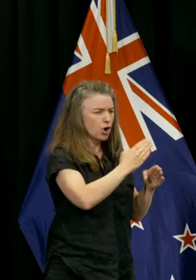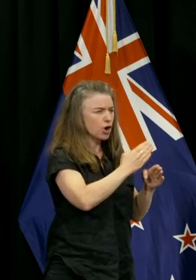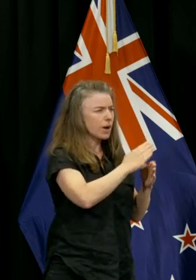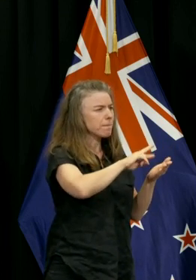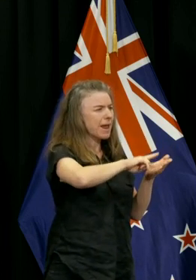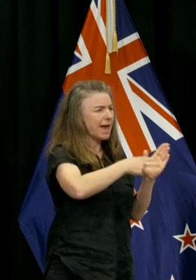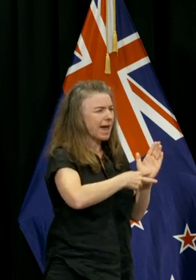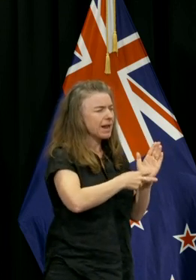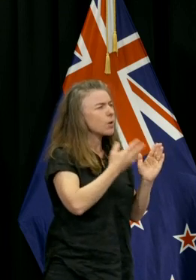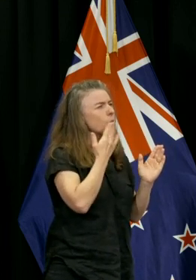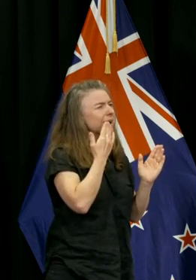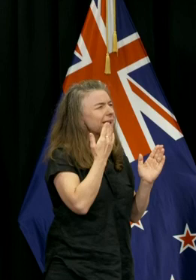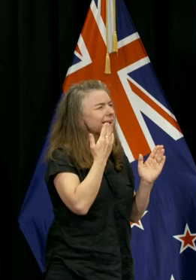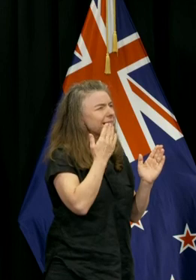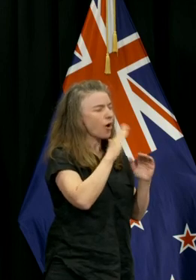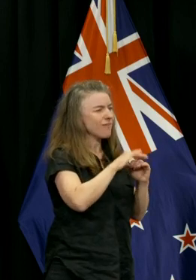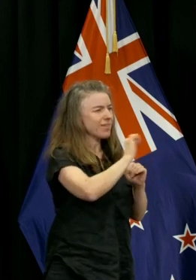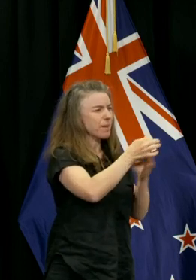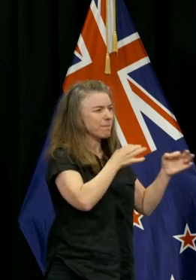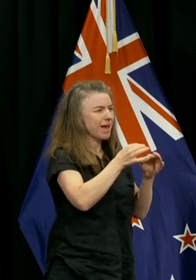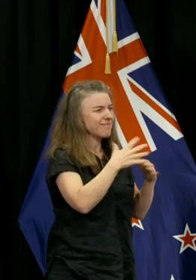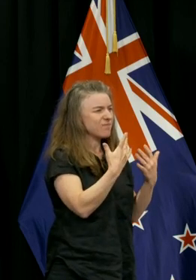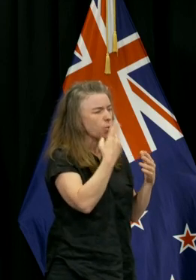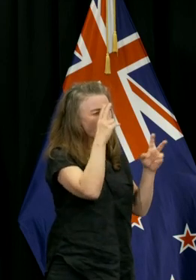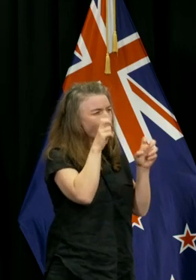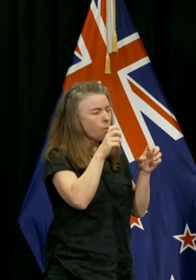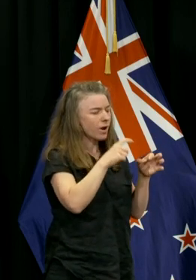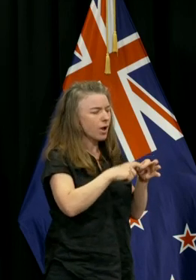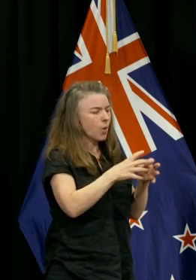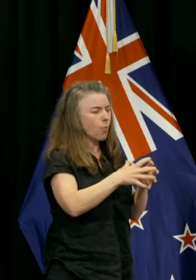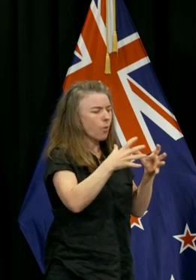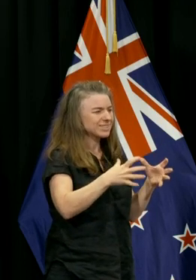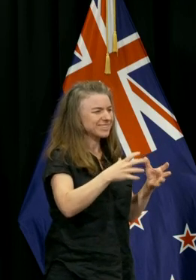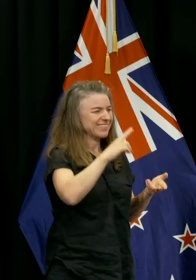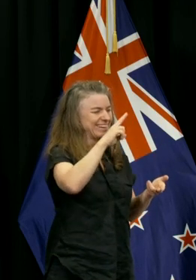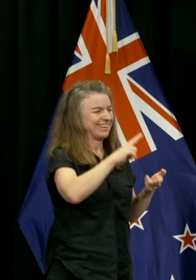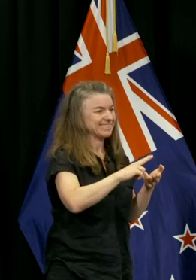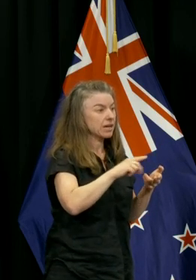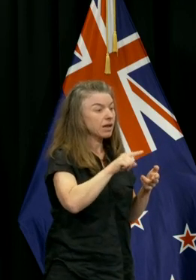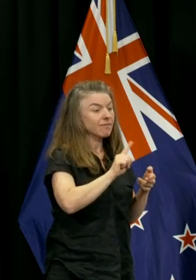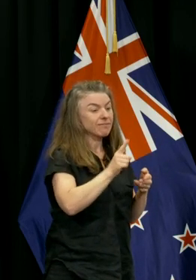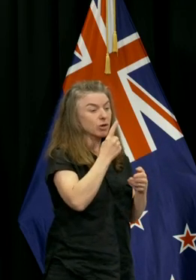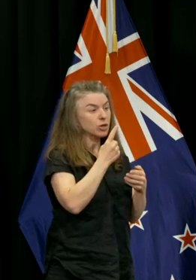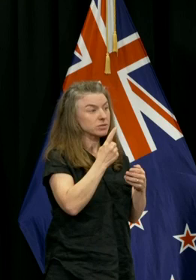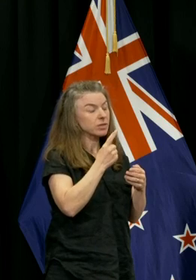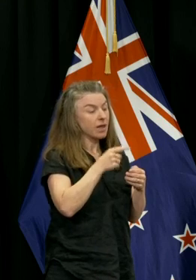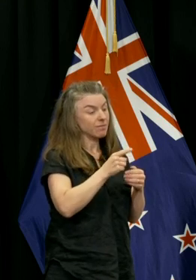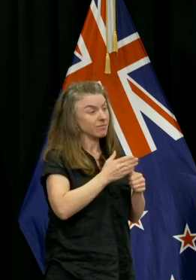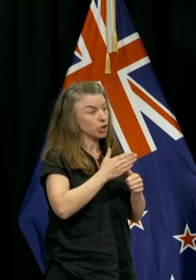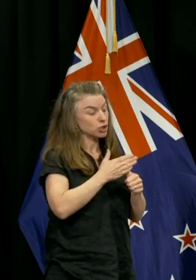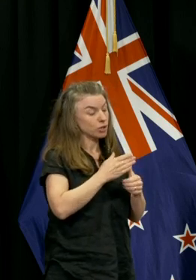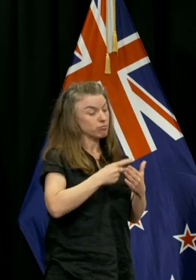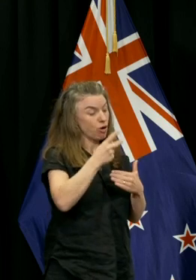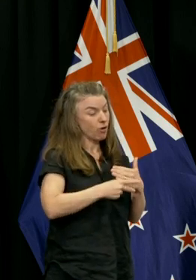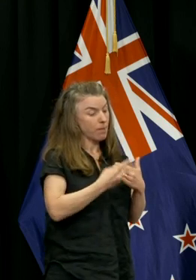week, around what they would do in terms of quantitative easing, and that initial program of $30 billion has been